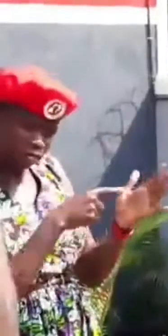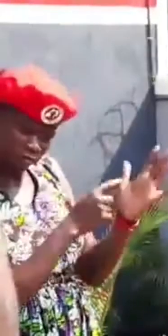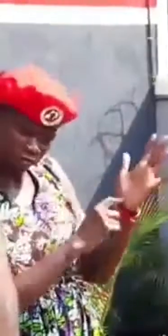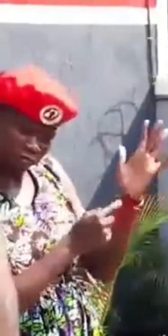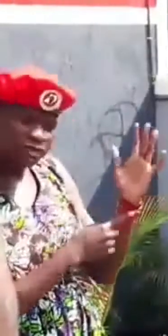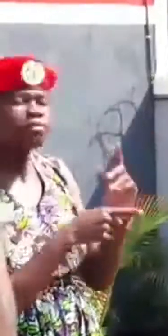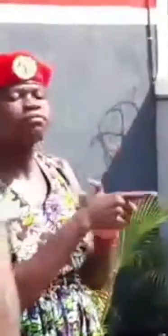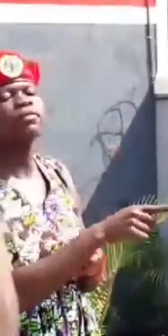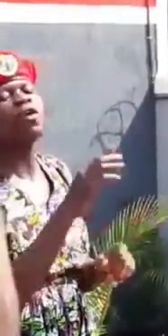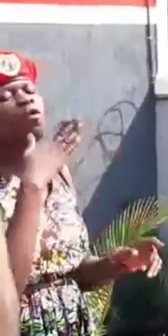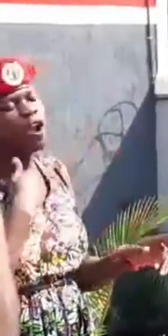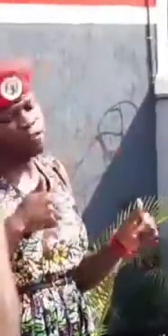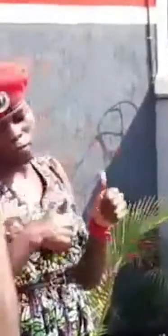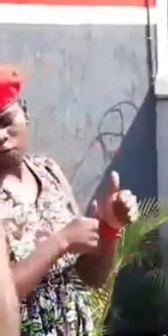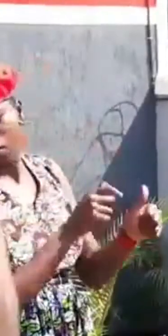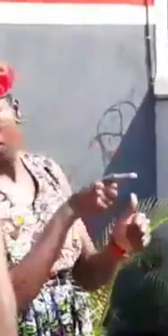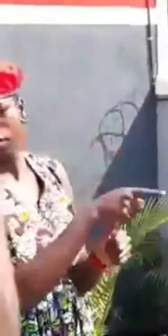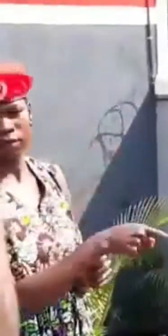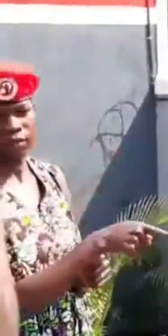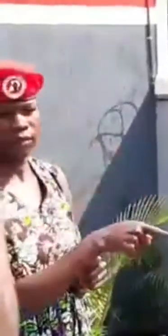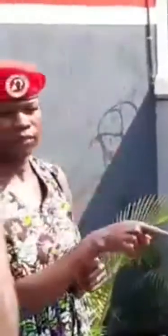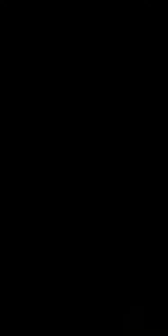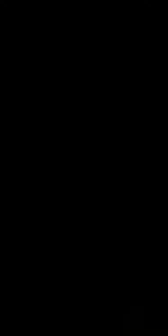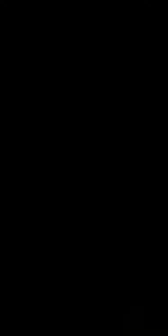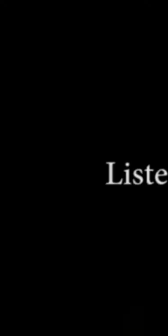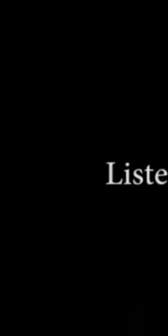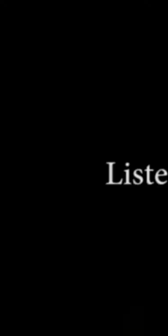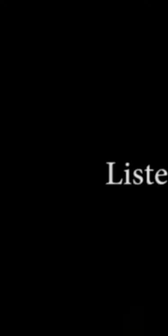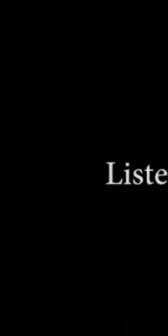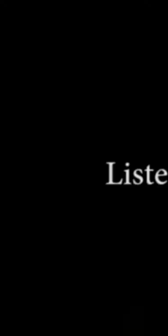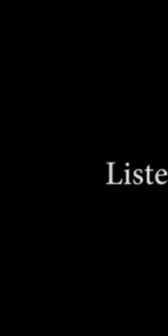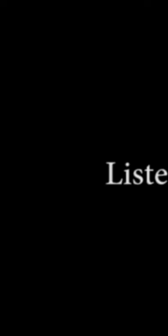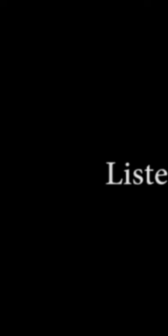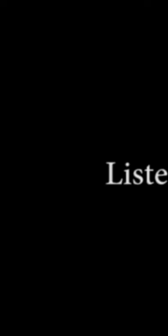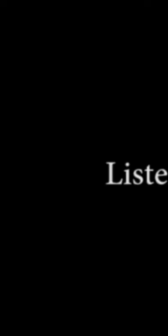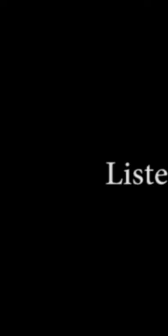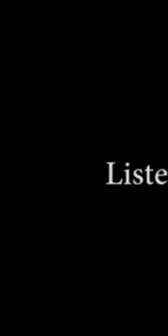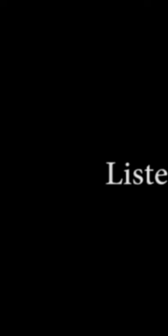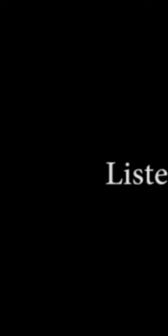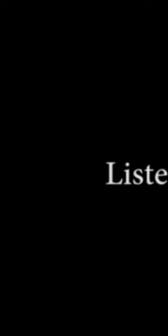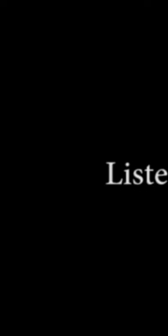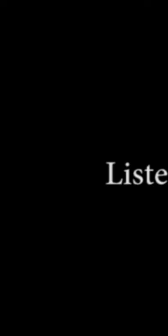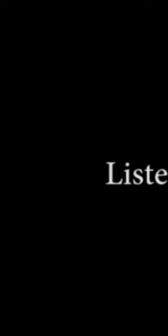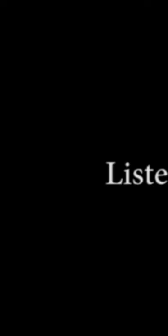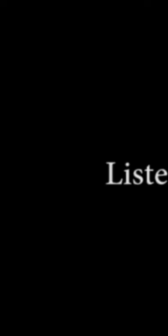as prescribed by the Constitution of Uganda.